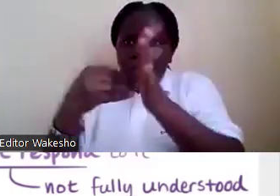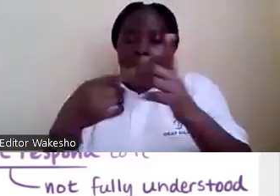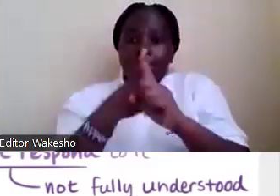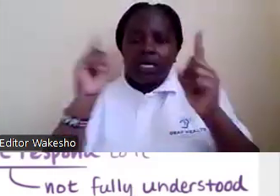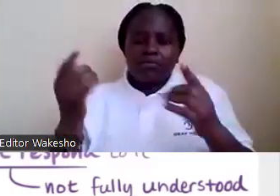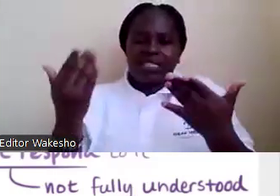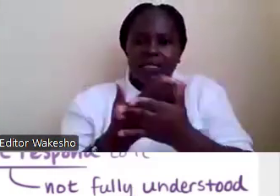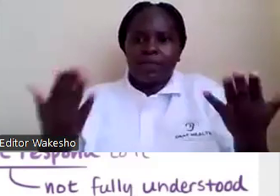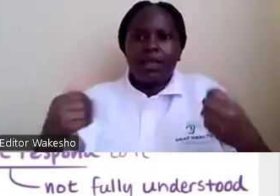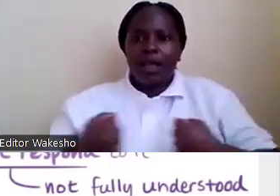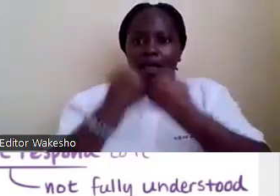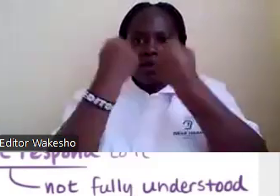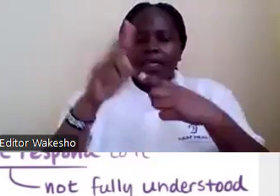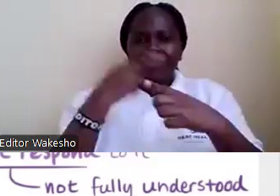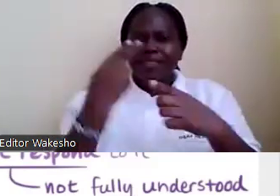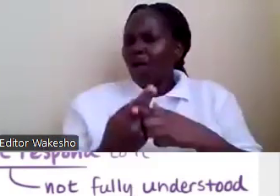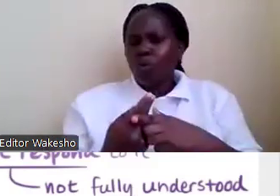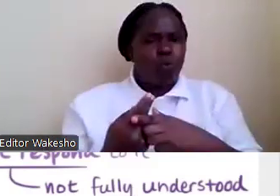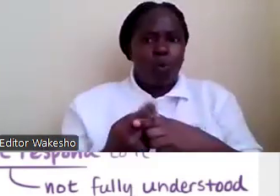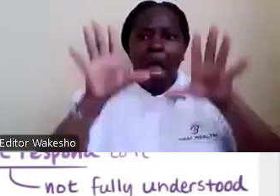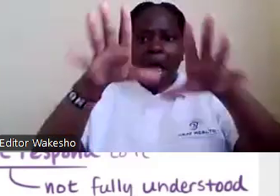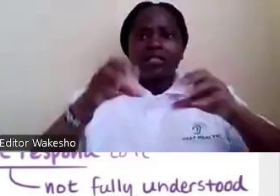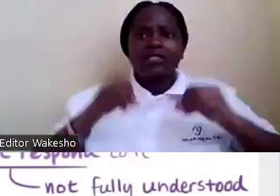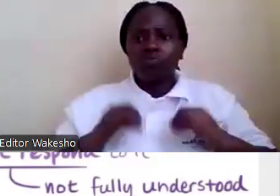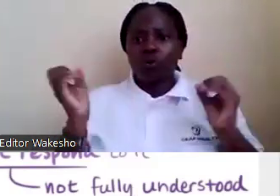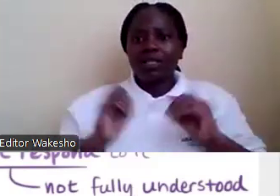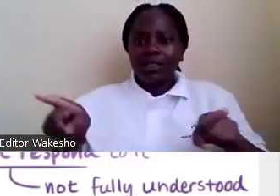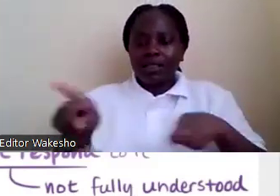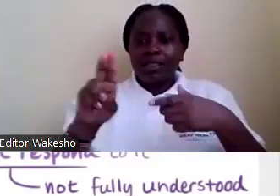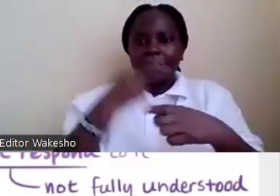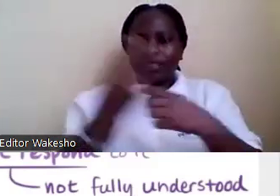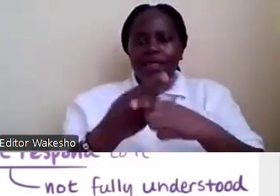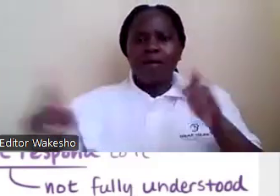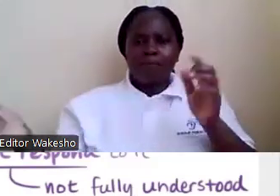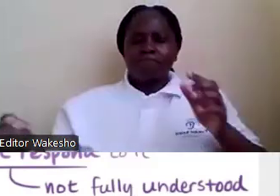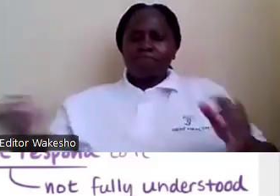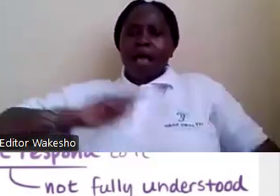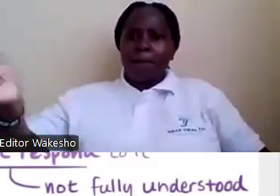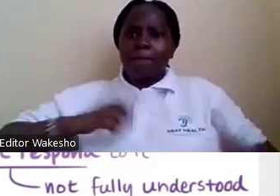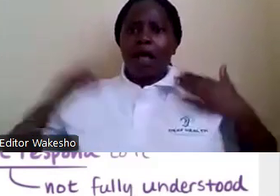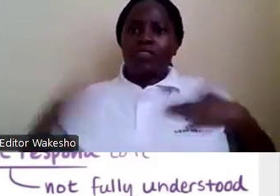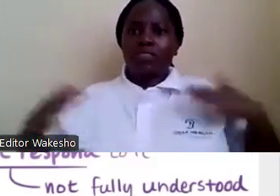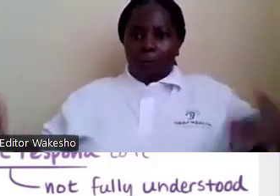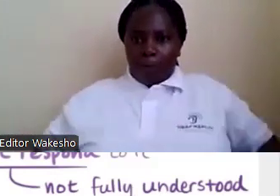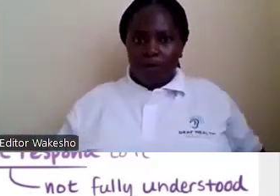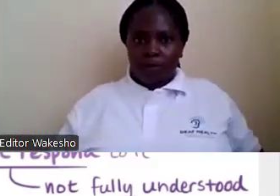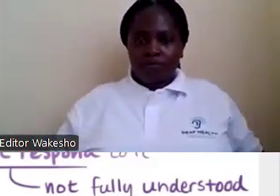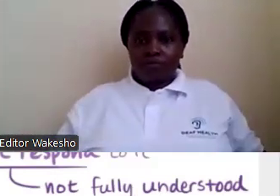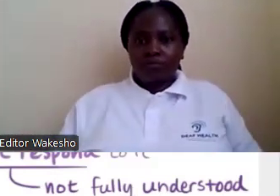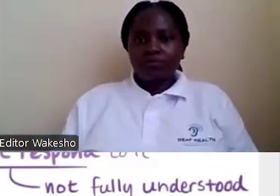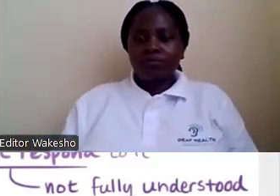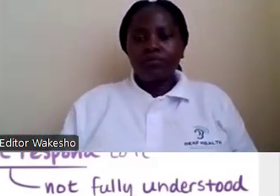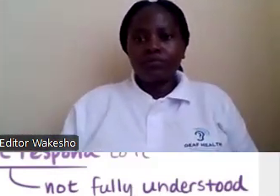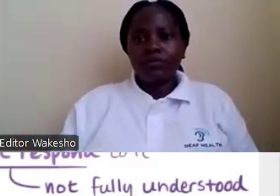they become hypersensitive and they start to attack your body's own cells, right? We see how that can be very